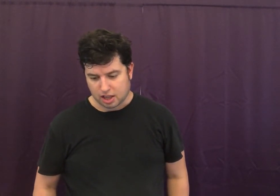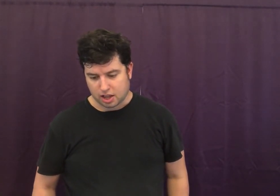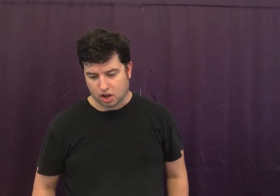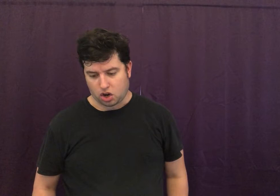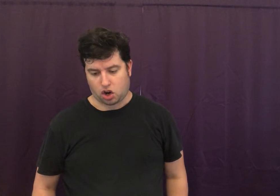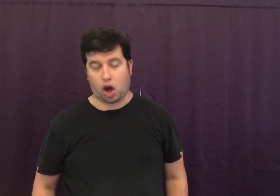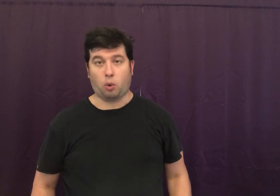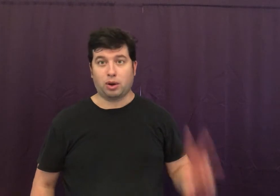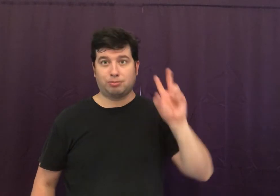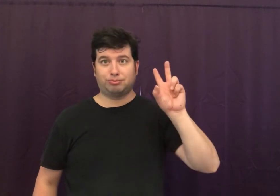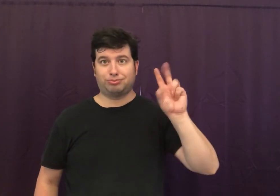No.